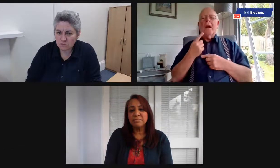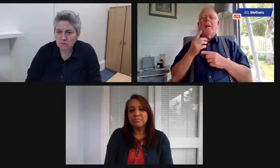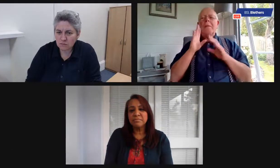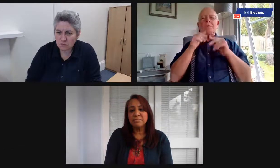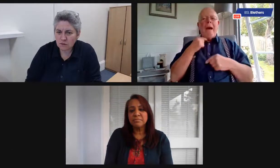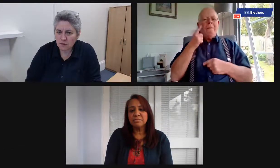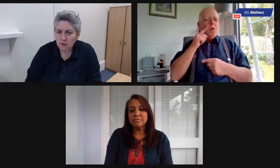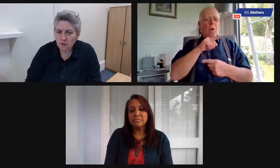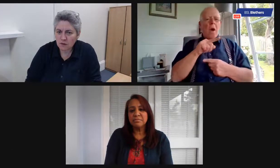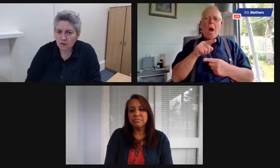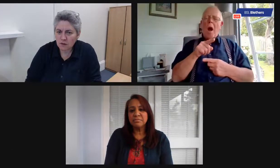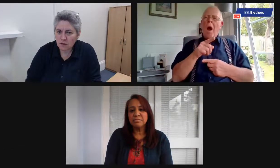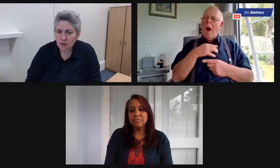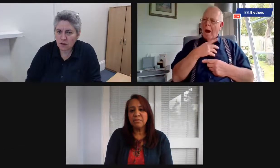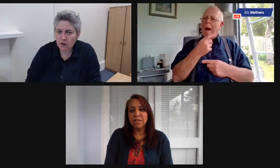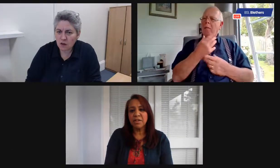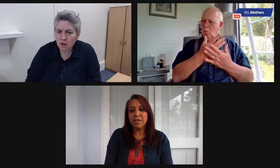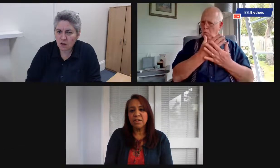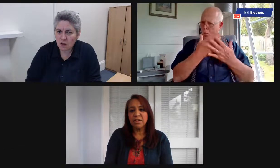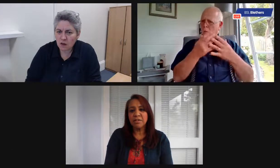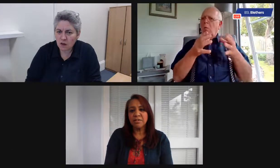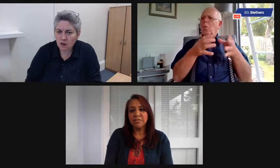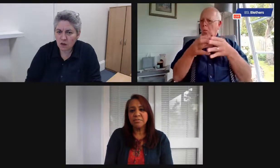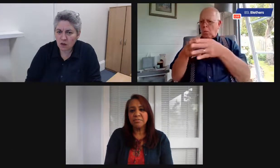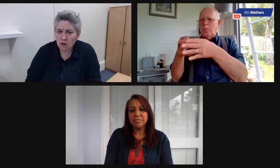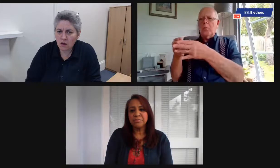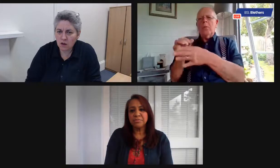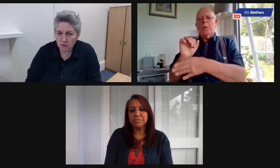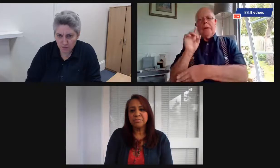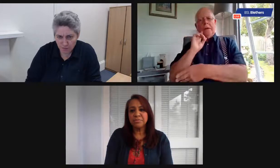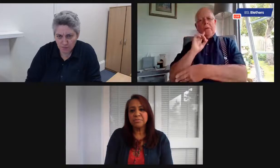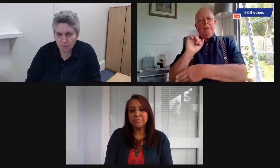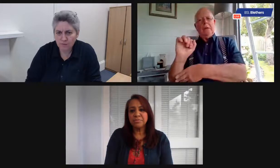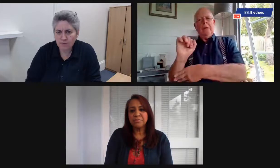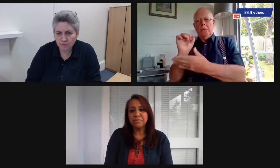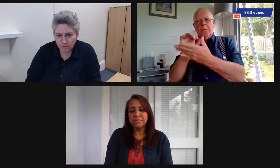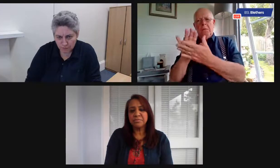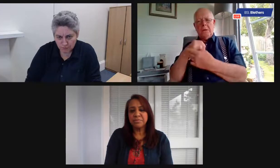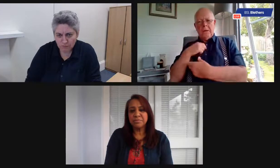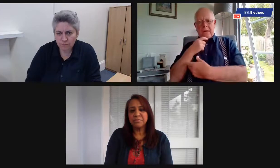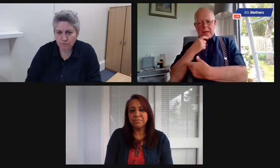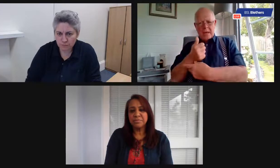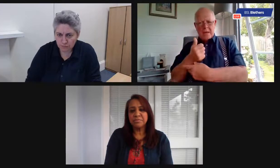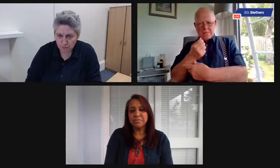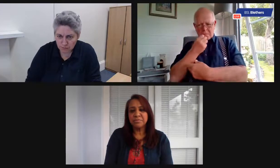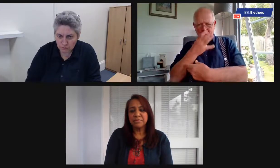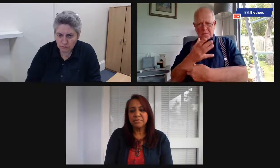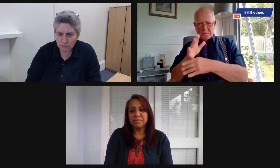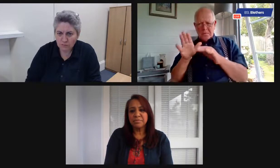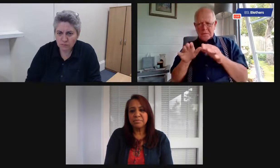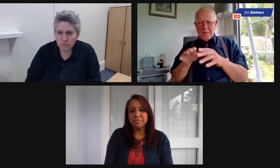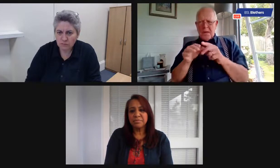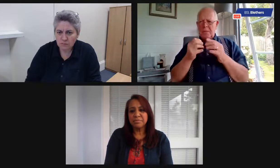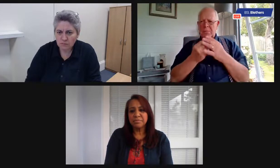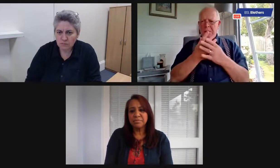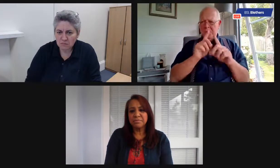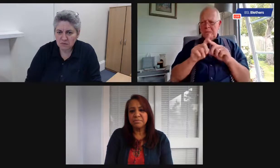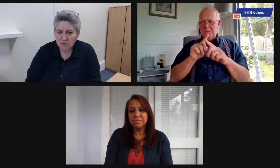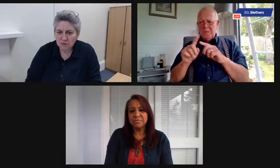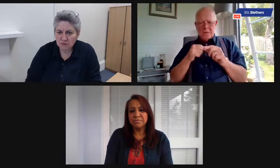I've always liked nature. And I noticed there are lots and lots of hearing groups all dedicated